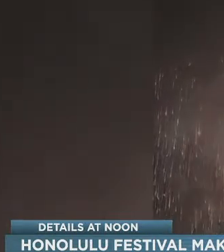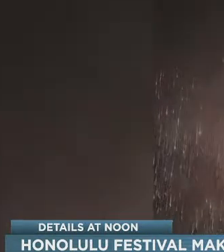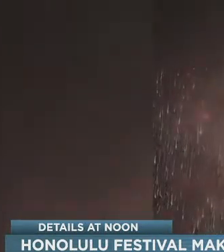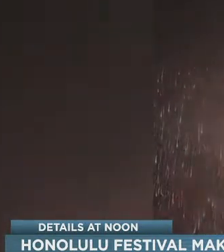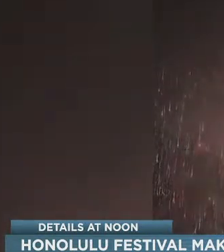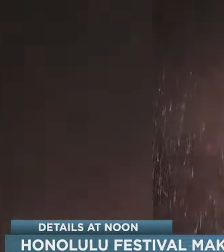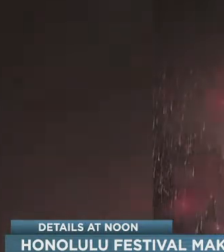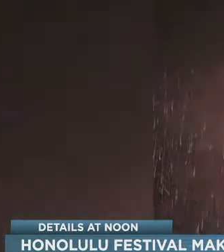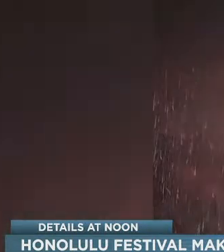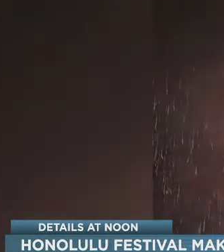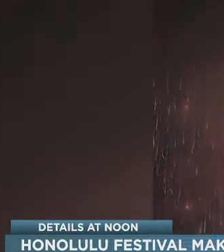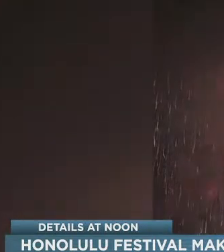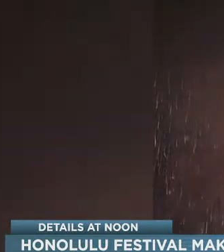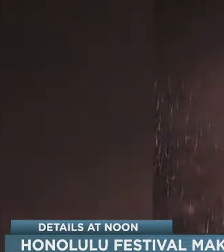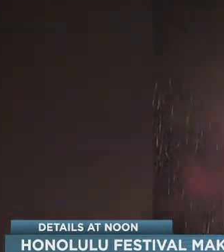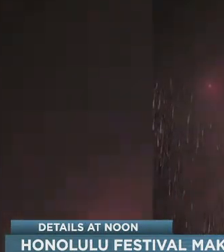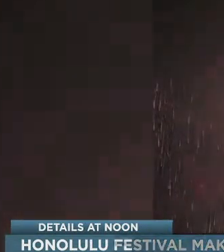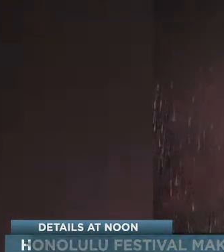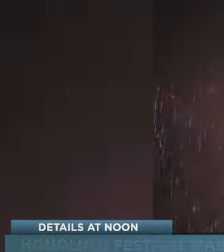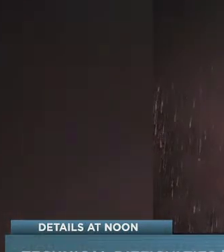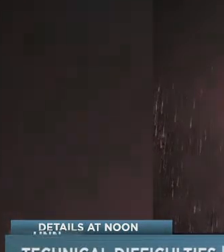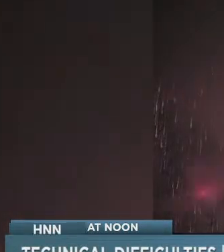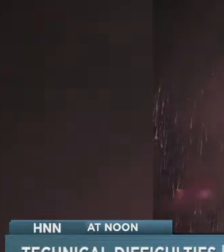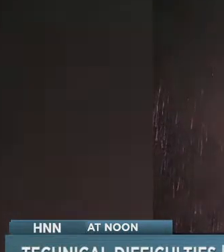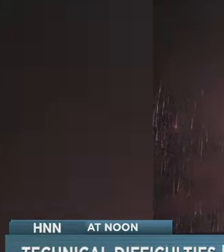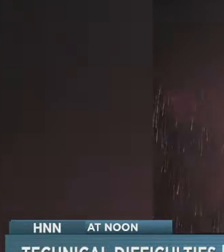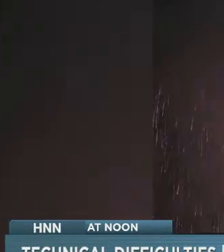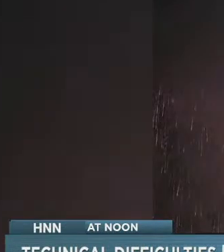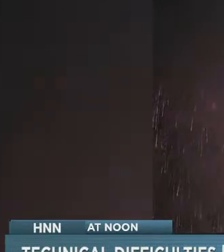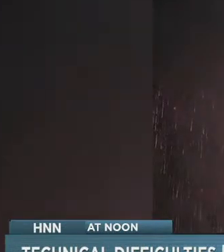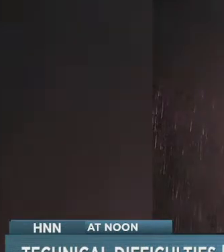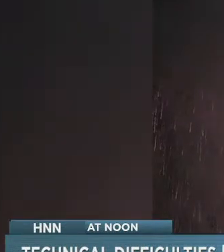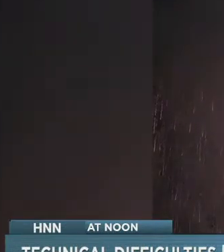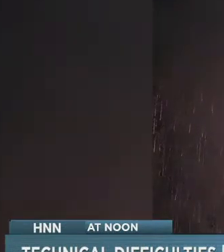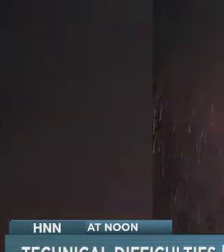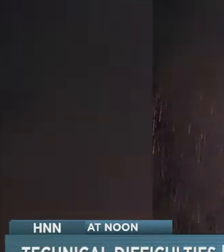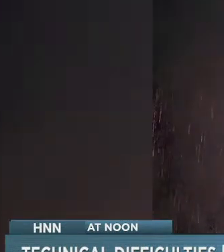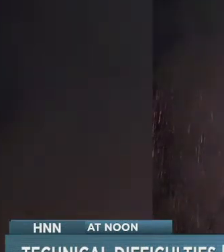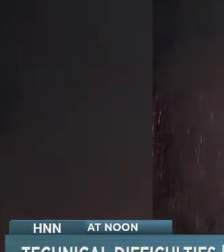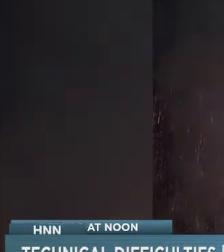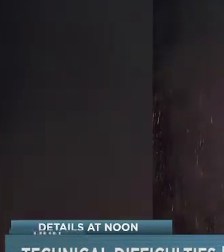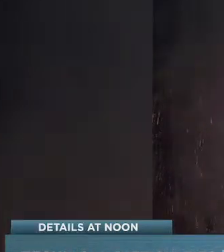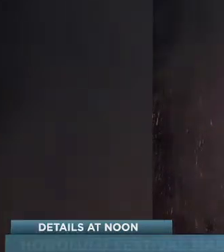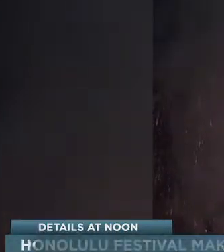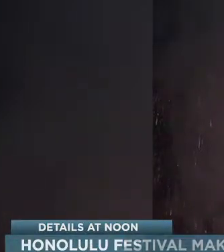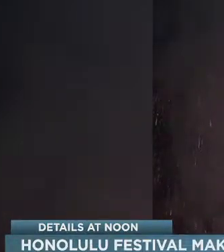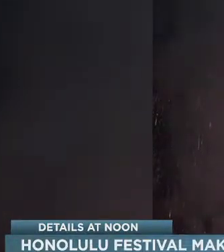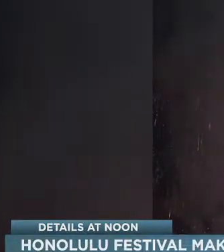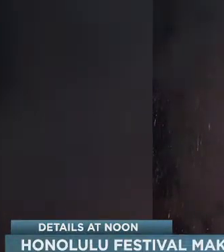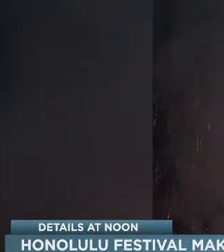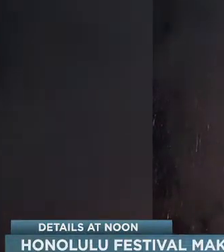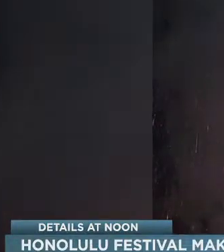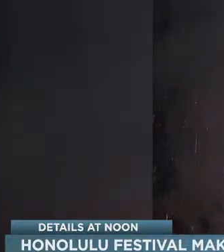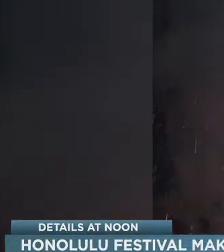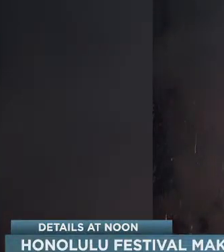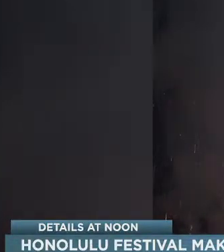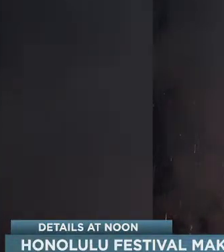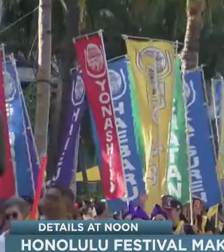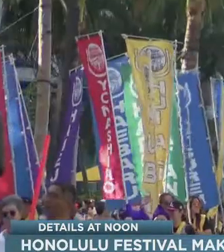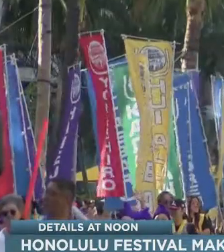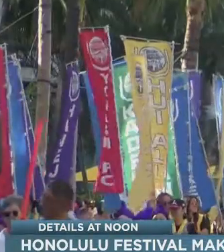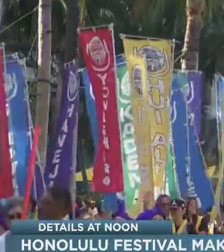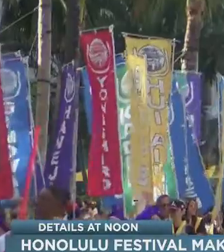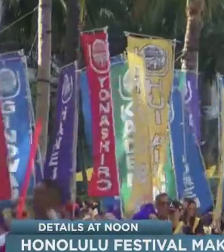fireworks show lighting up the skies over Waikiki. It was the grand finale to the three-day event, which hasn't happened since the onset